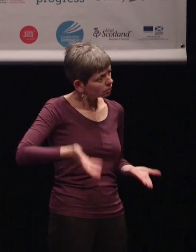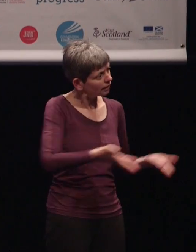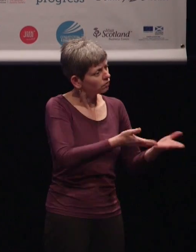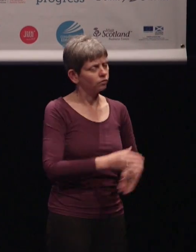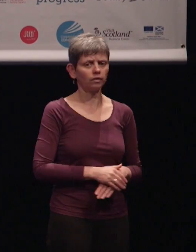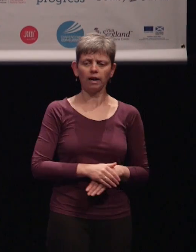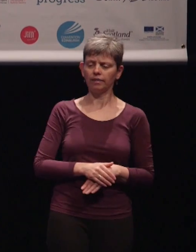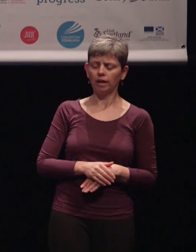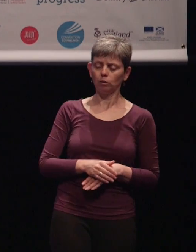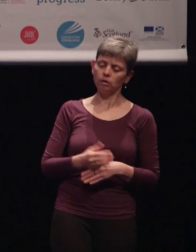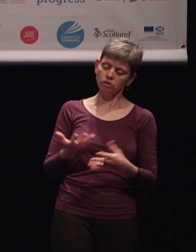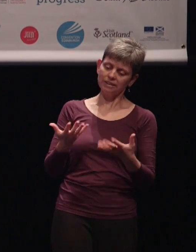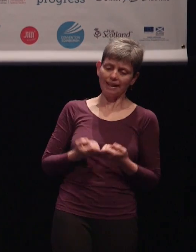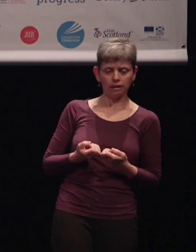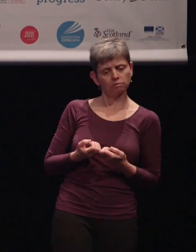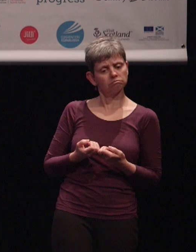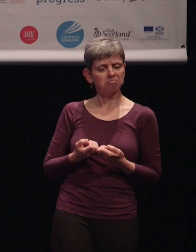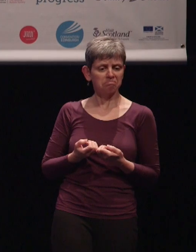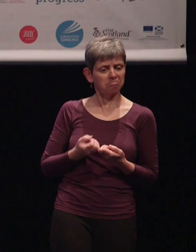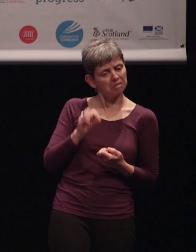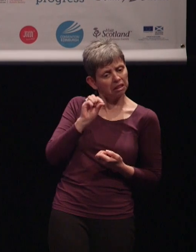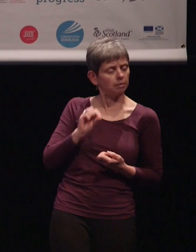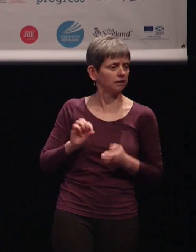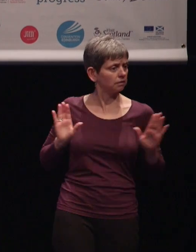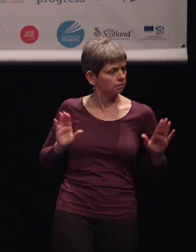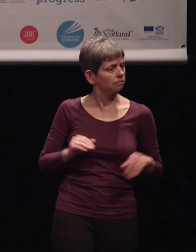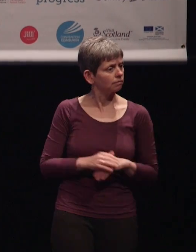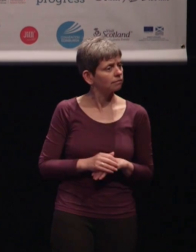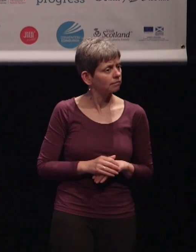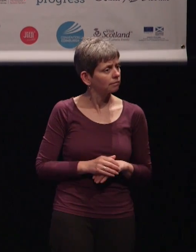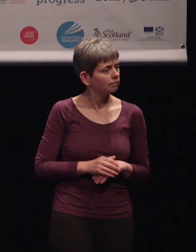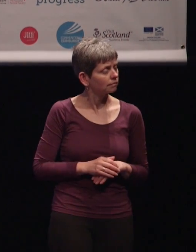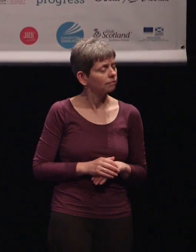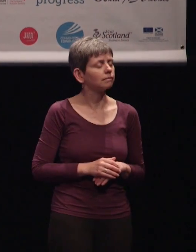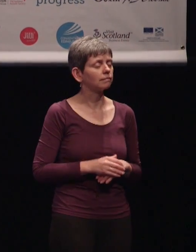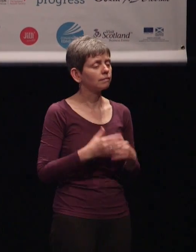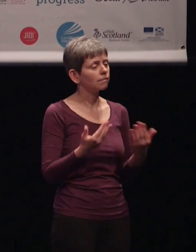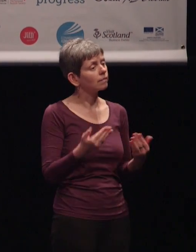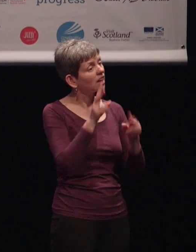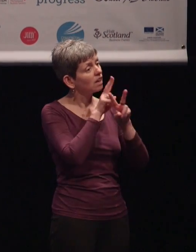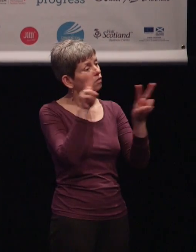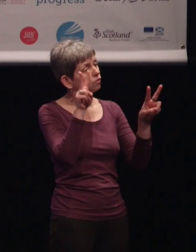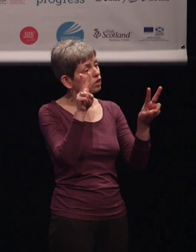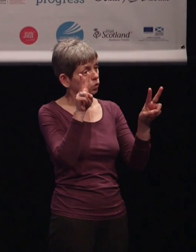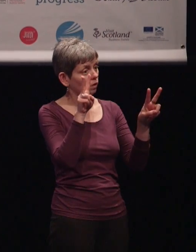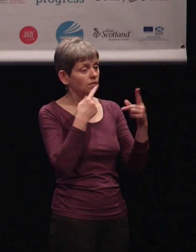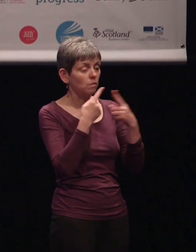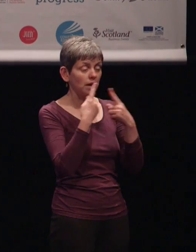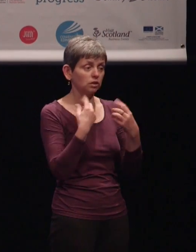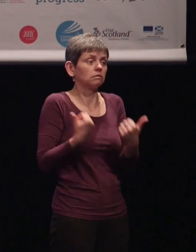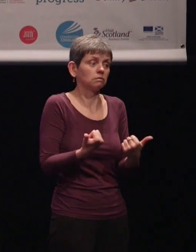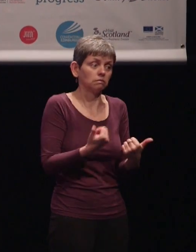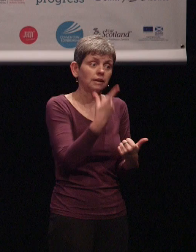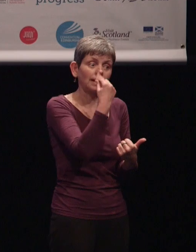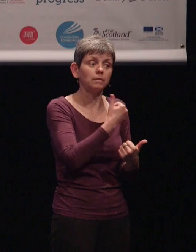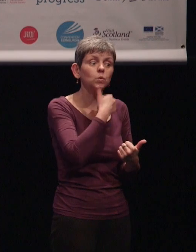Back then to the use of visual aids. We need them, of course, and we know that, to compensate for the difficulties the person has